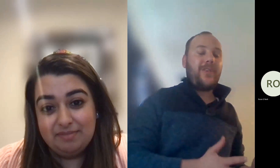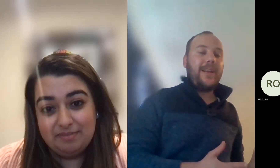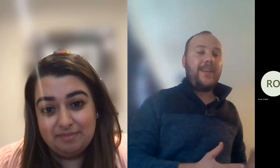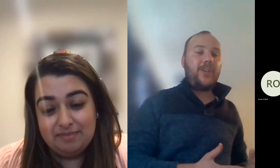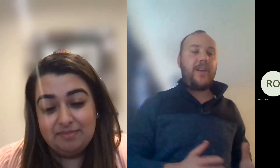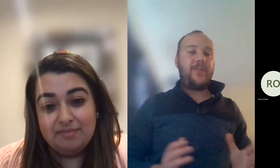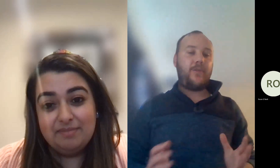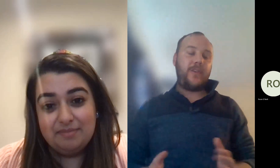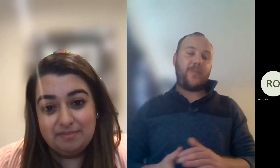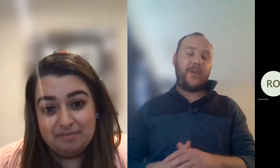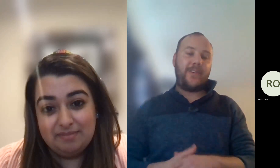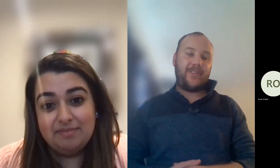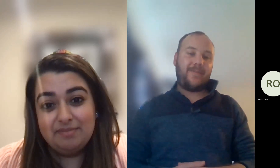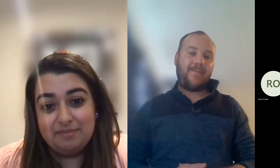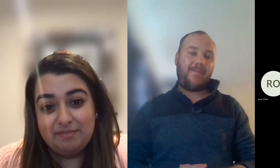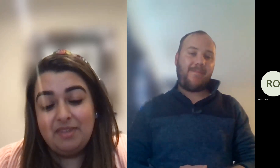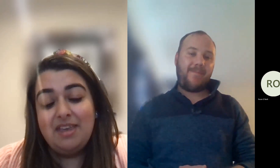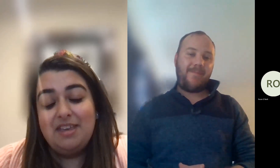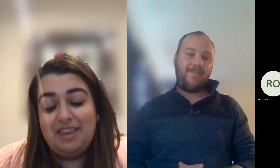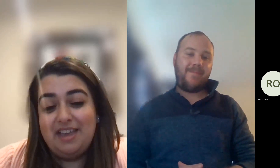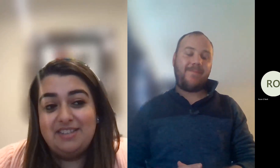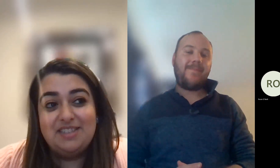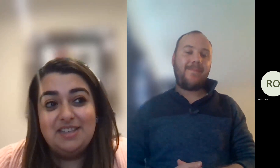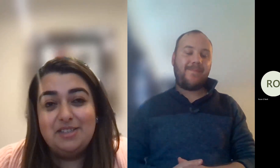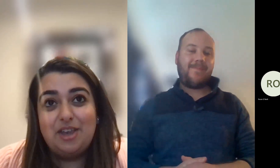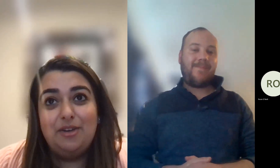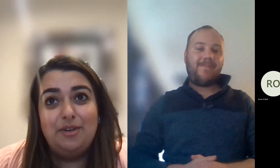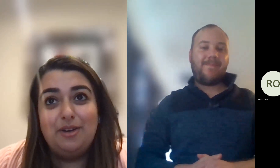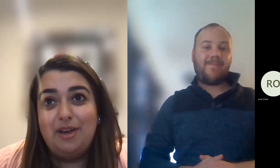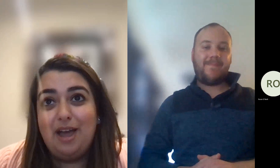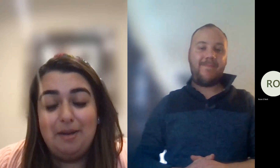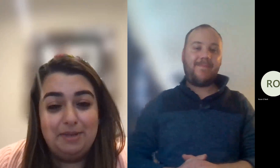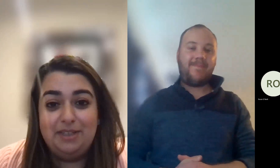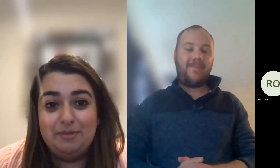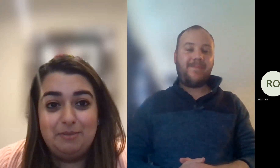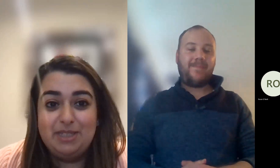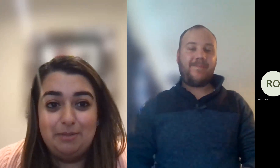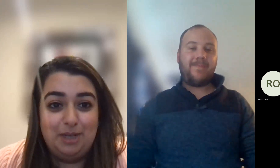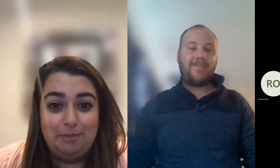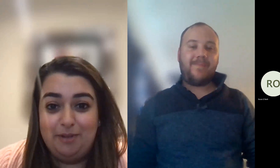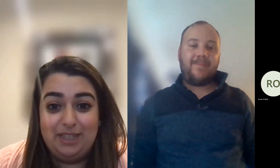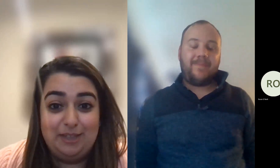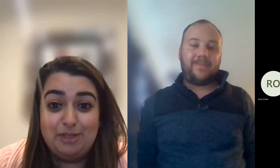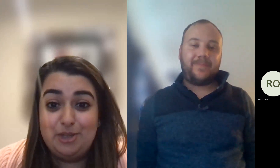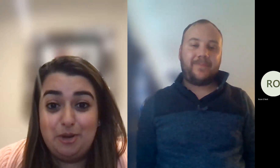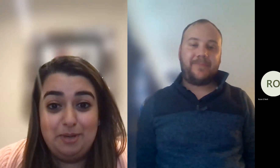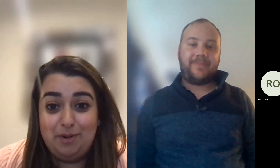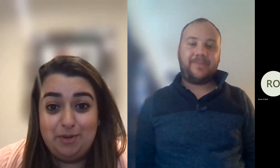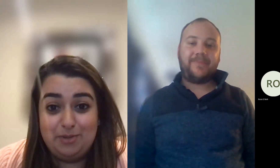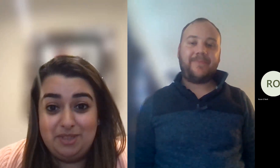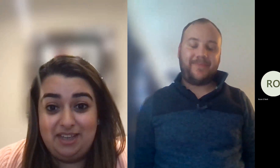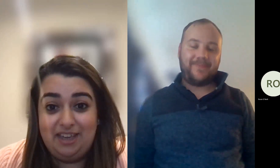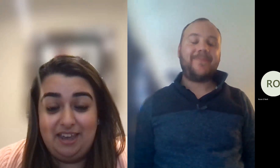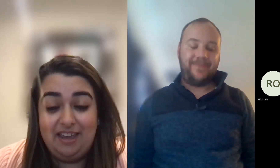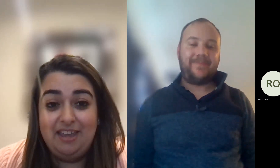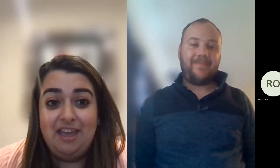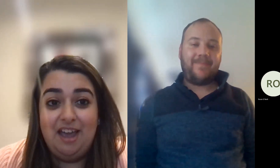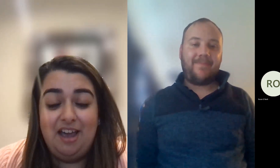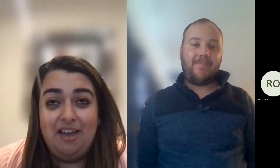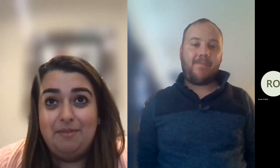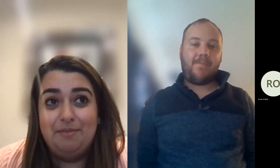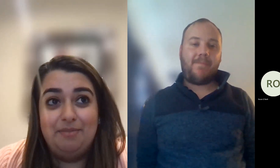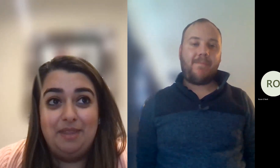skills, personality traits, or experiences? Yes. So, I mean, we summed it up perfectly. There are so many roles within